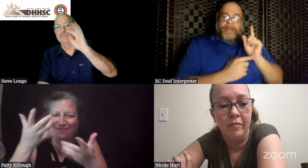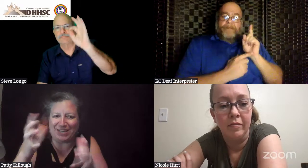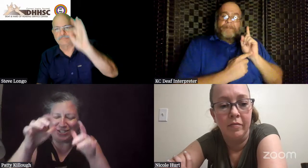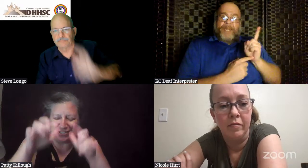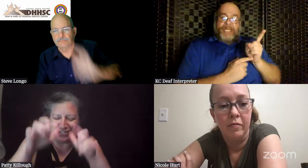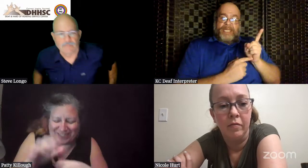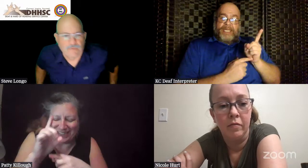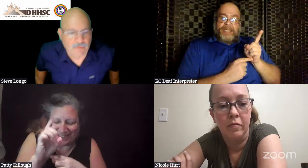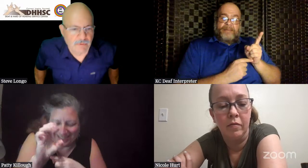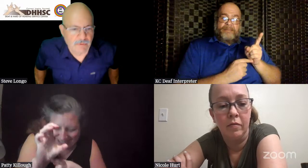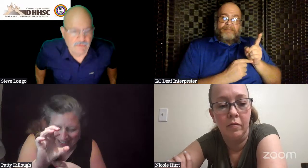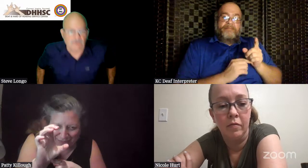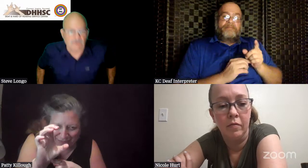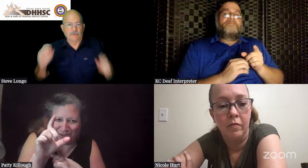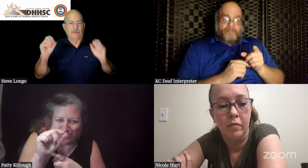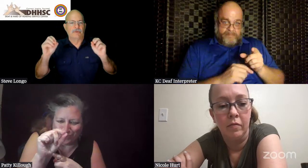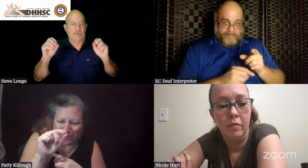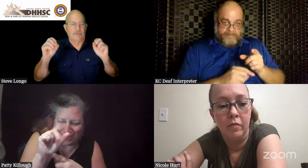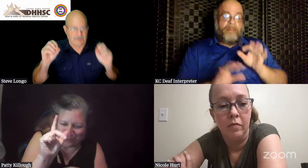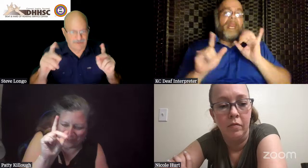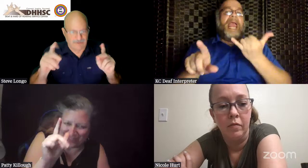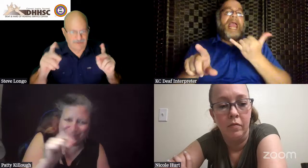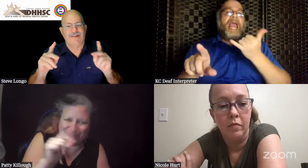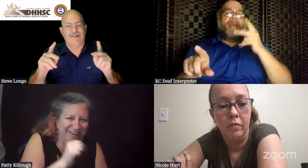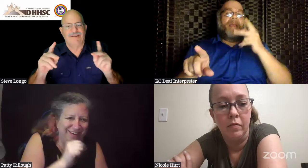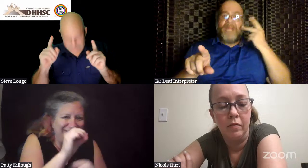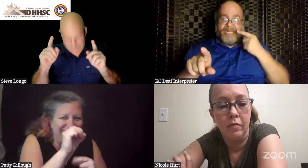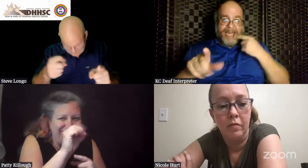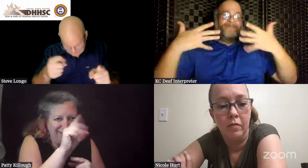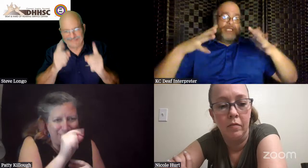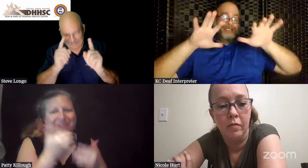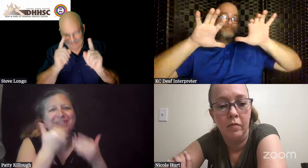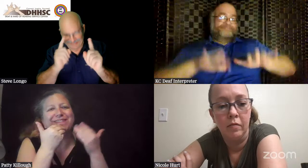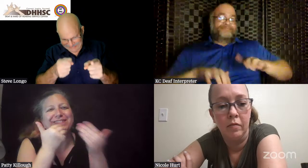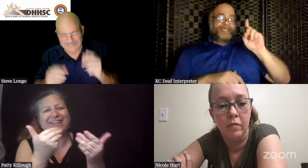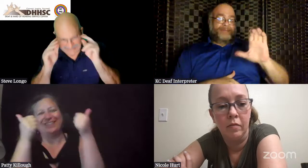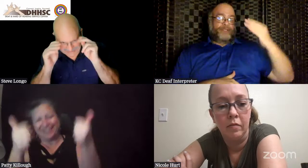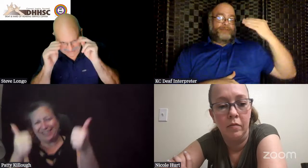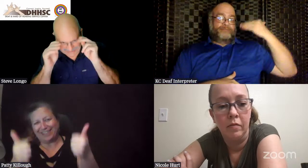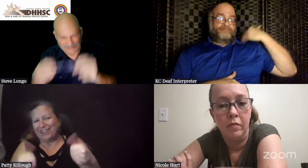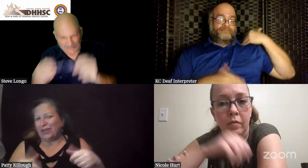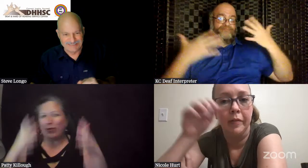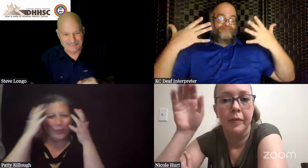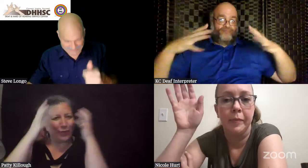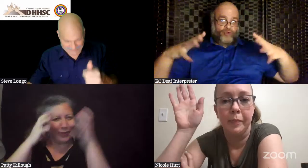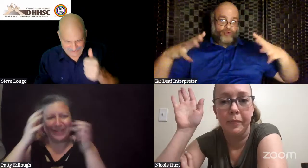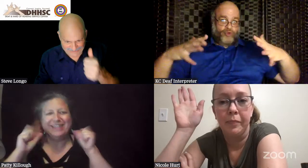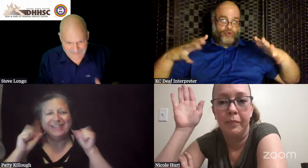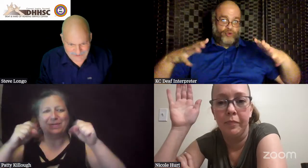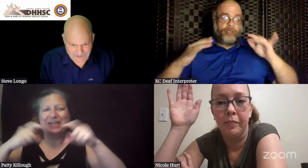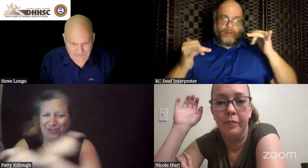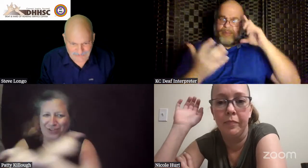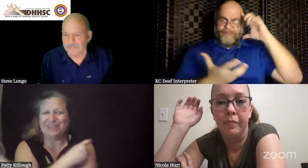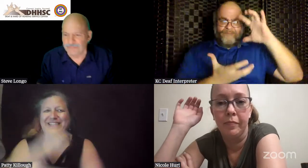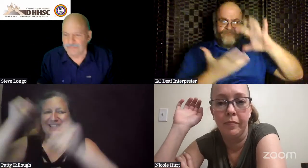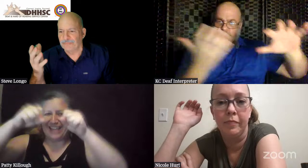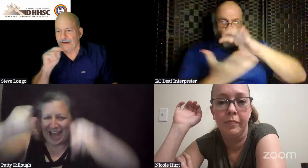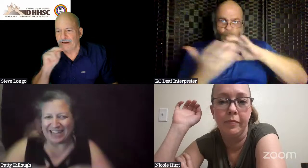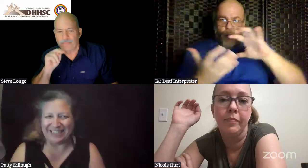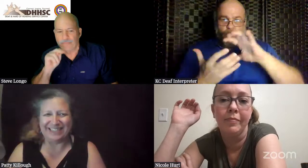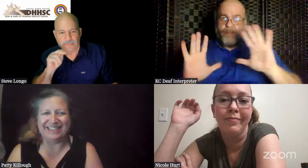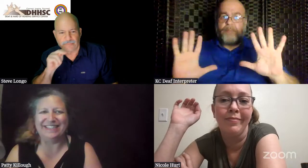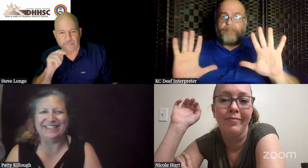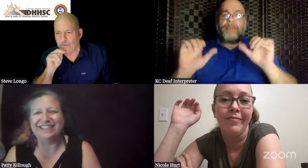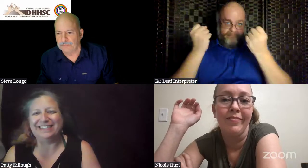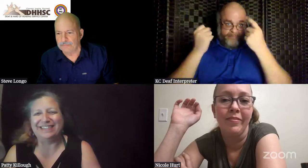Okay, Michelle typed December minutes. And Patty's typed December minutes already.